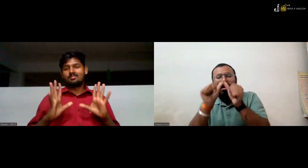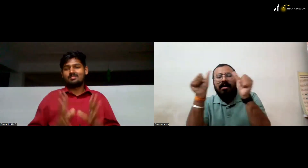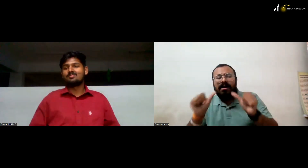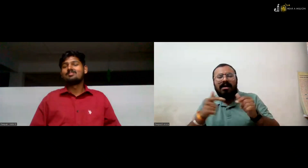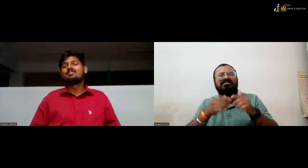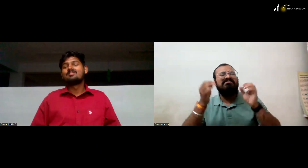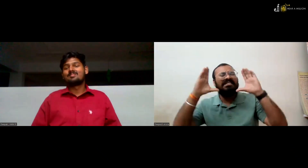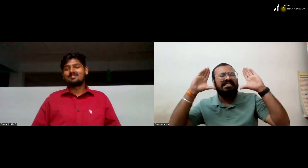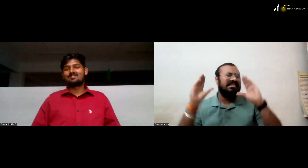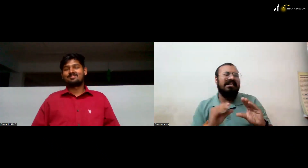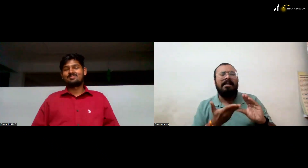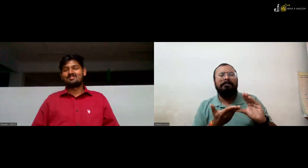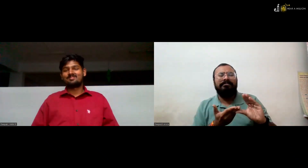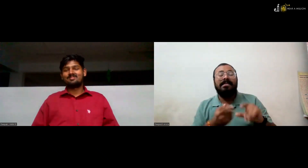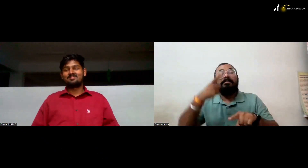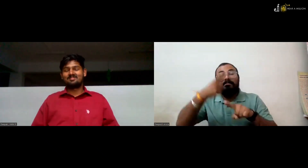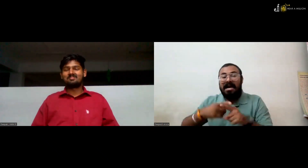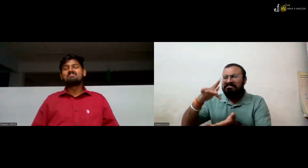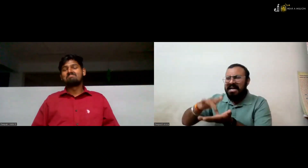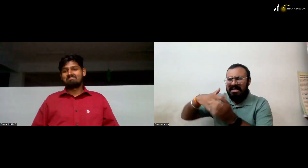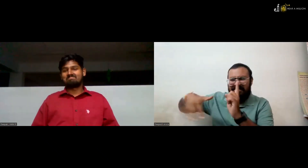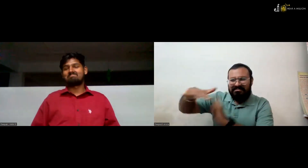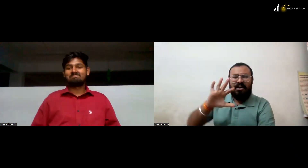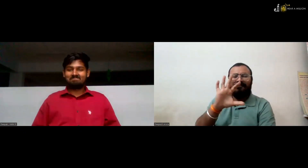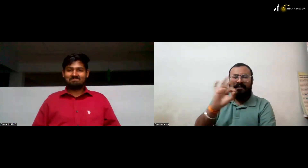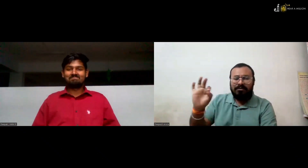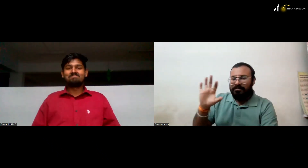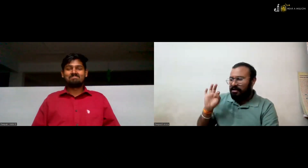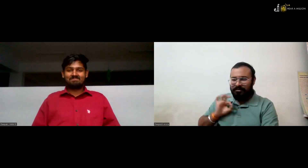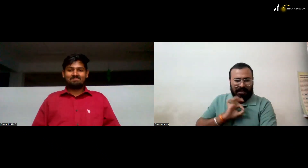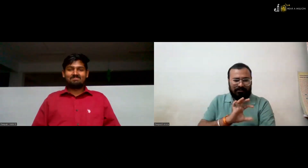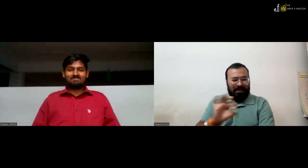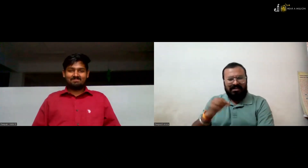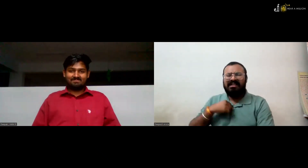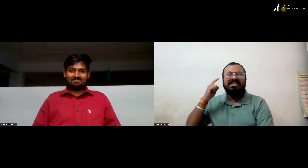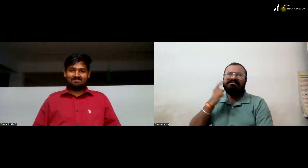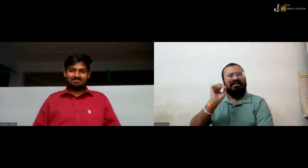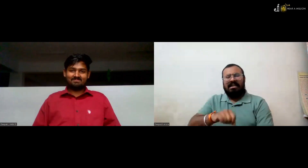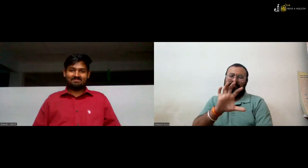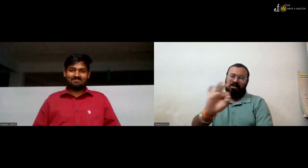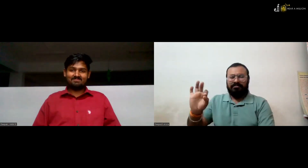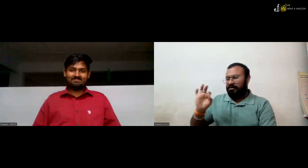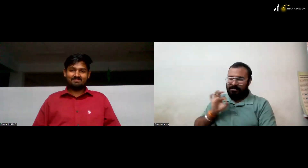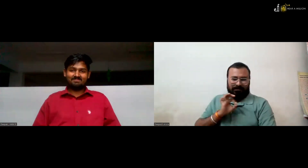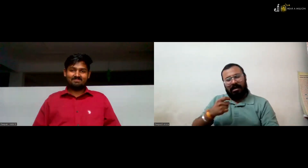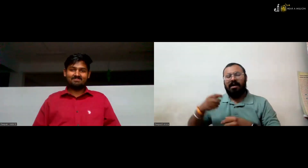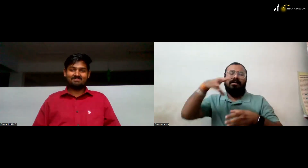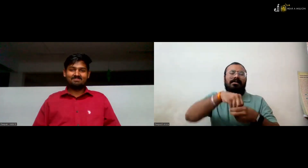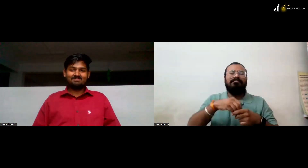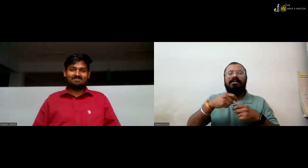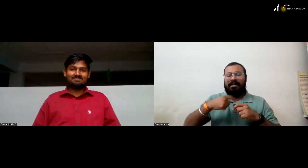money you have spent, right? And you can see that is going to be cheap. If that could be a possible, you can figure